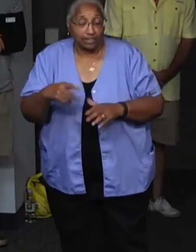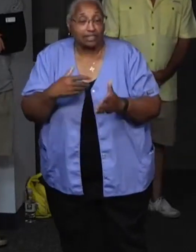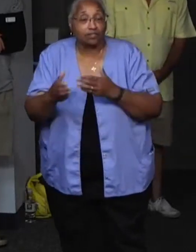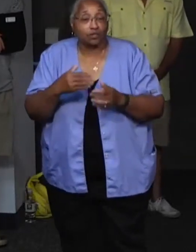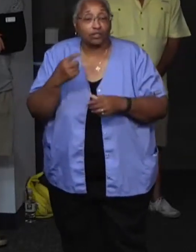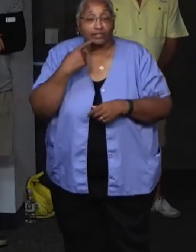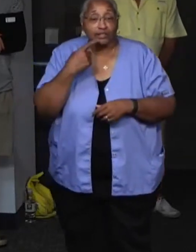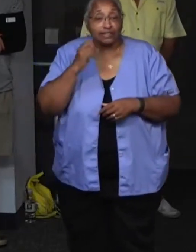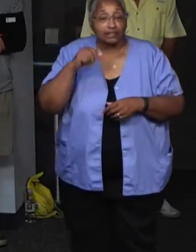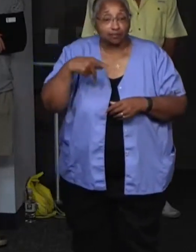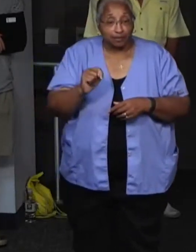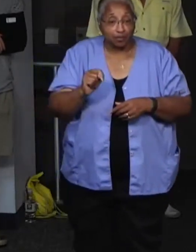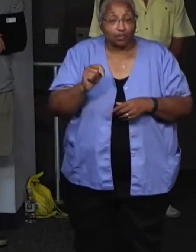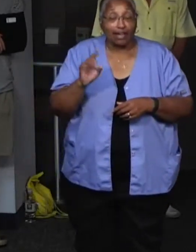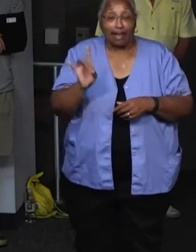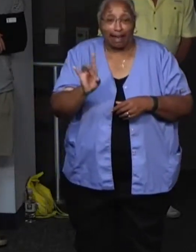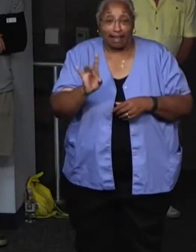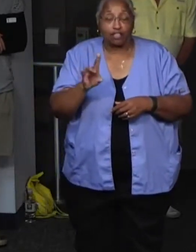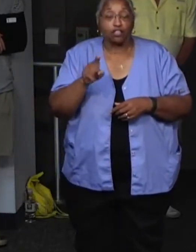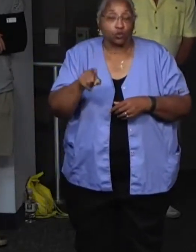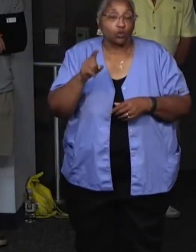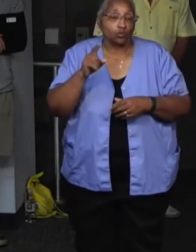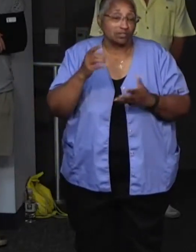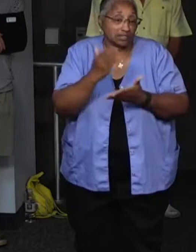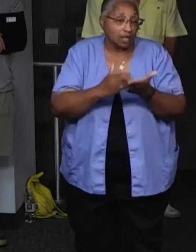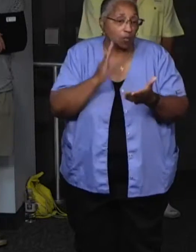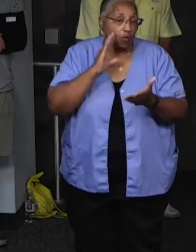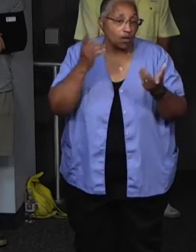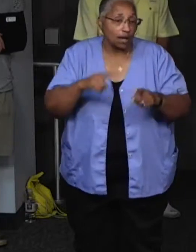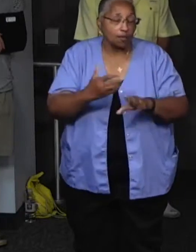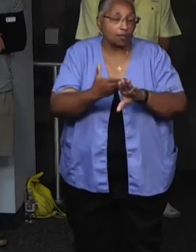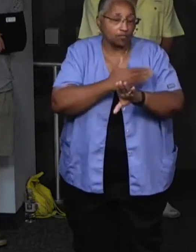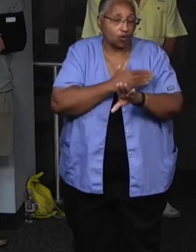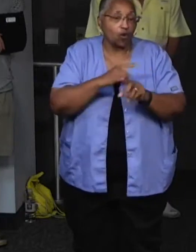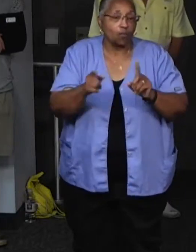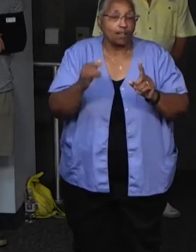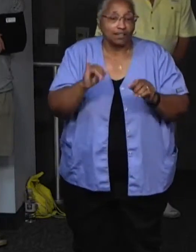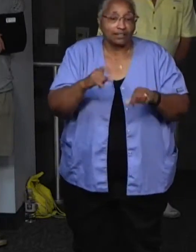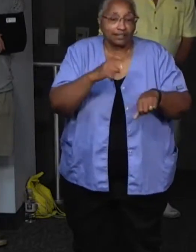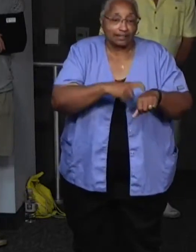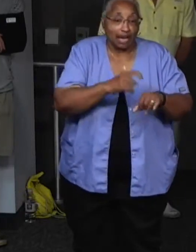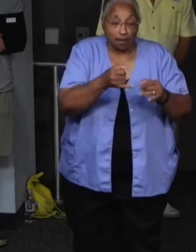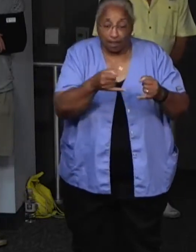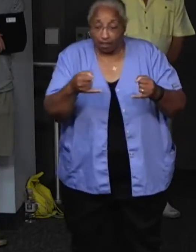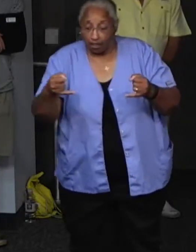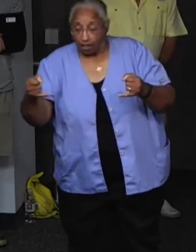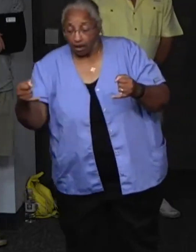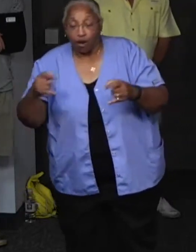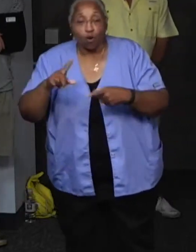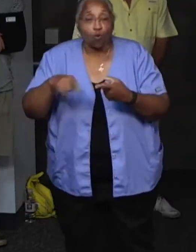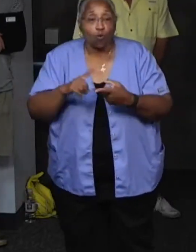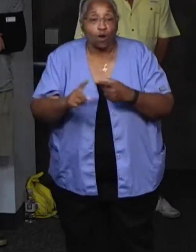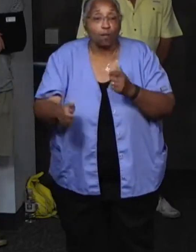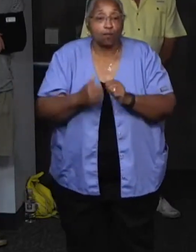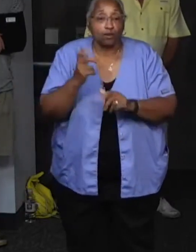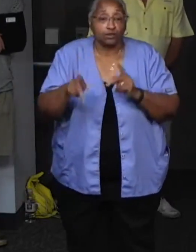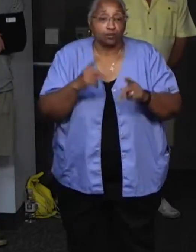will have people that come on before that, but that's for the time frame for when the majority, the 90% mark, will be hit in that